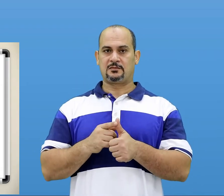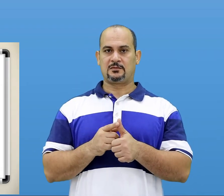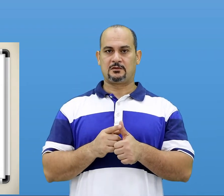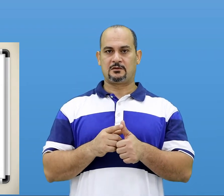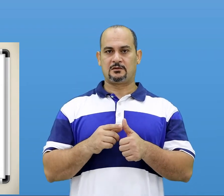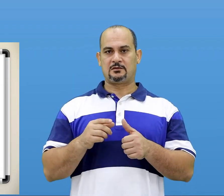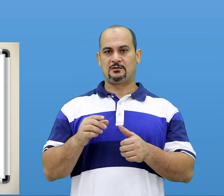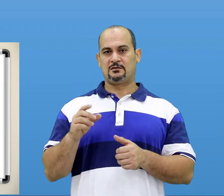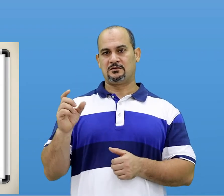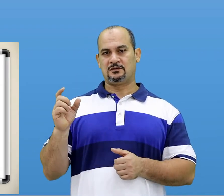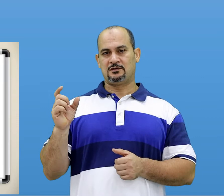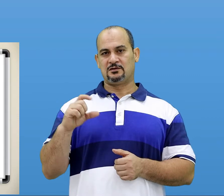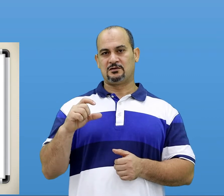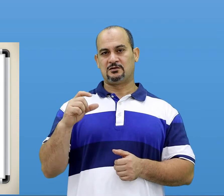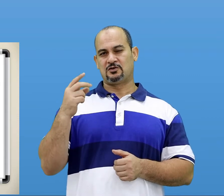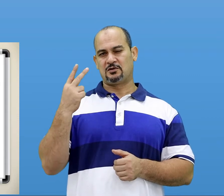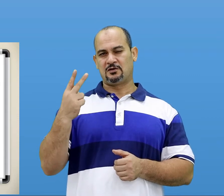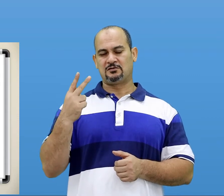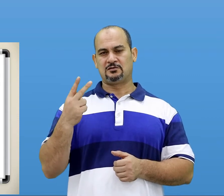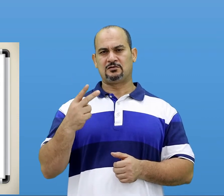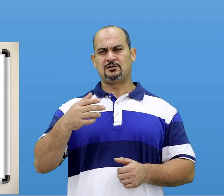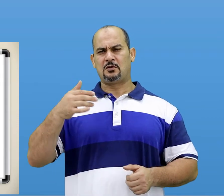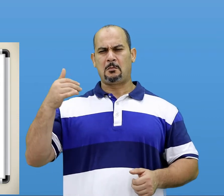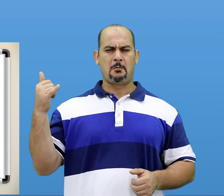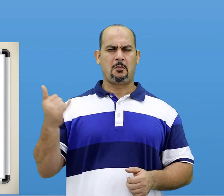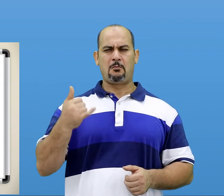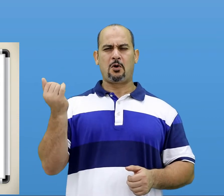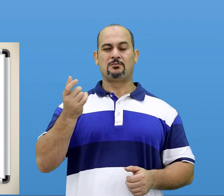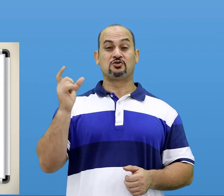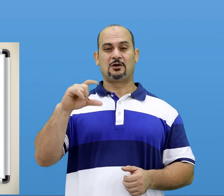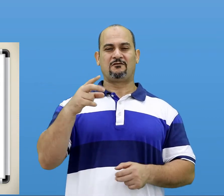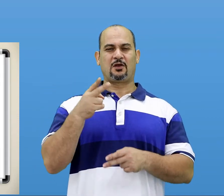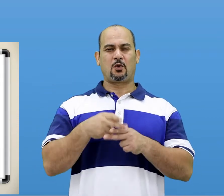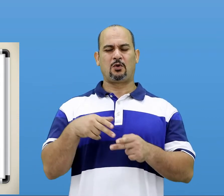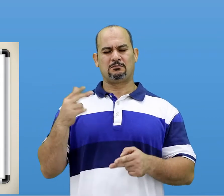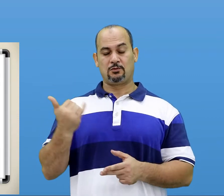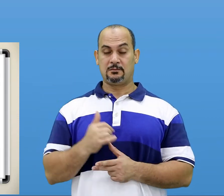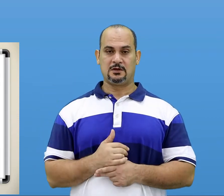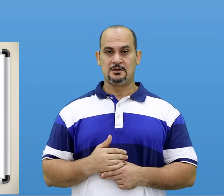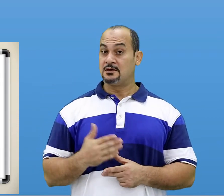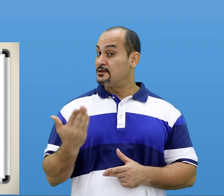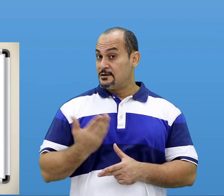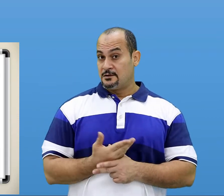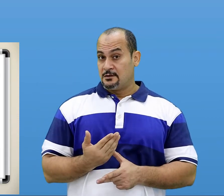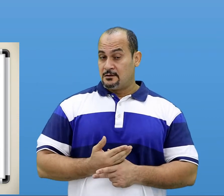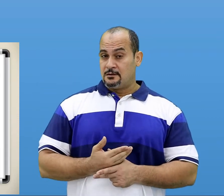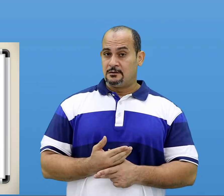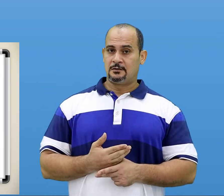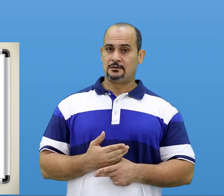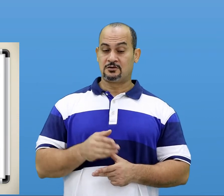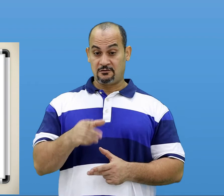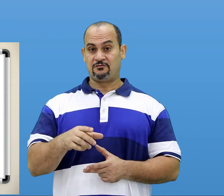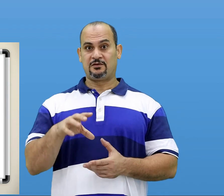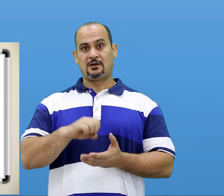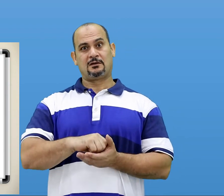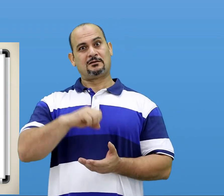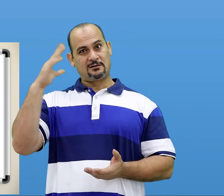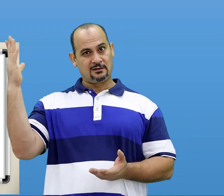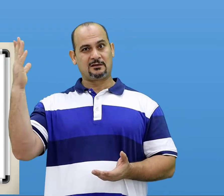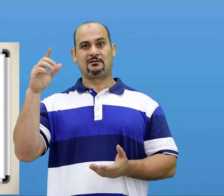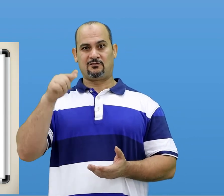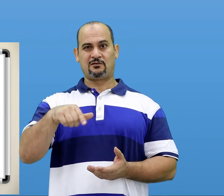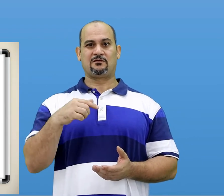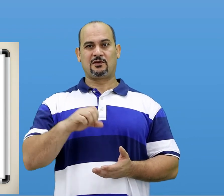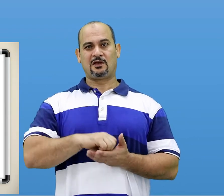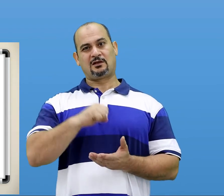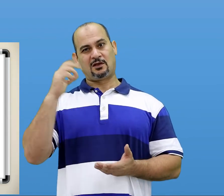the shortest yet the most interesting month in Kuwait. This month coincides with the National Day and